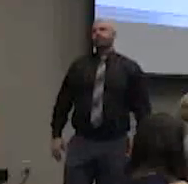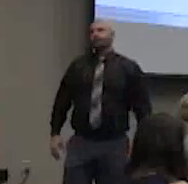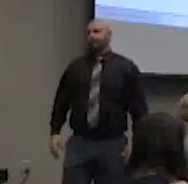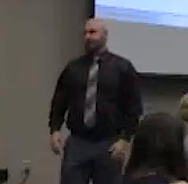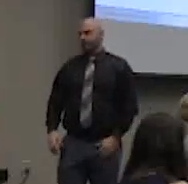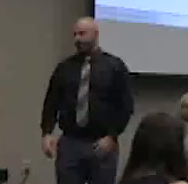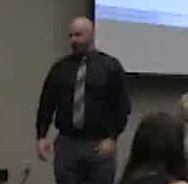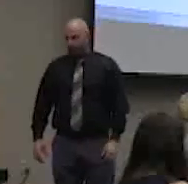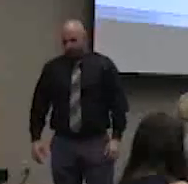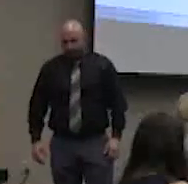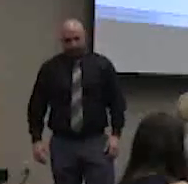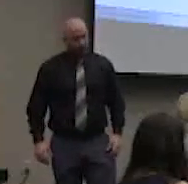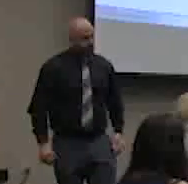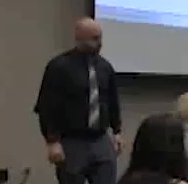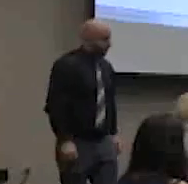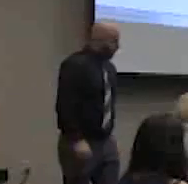for